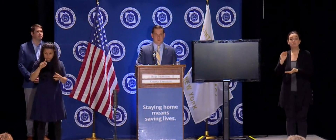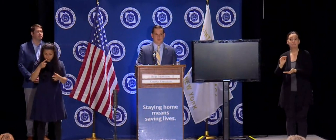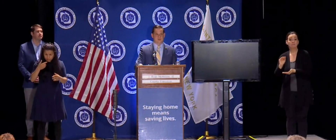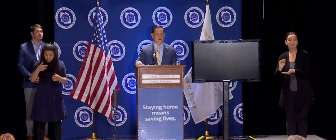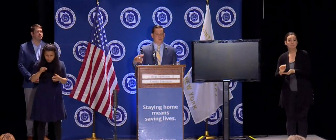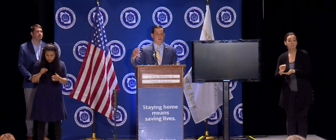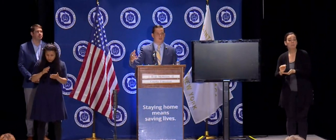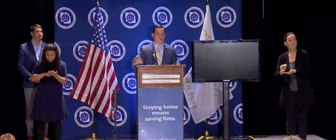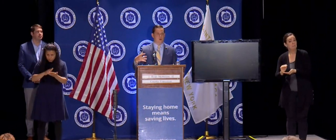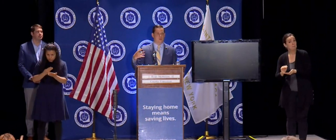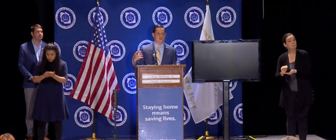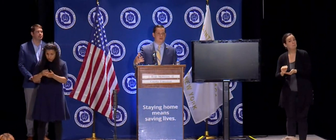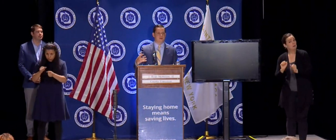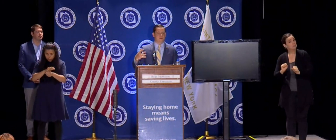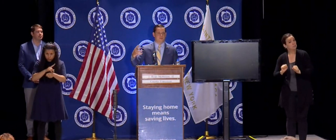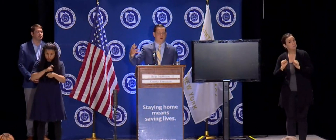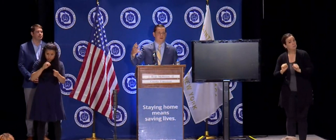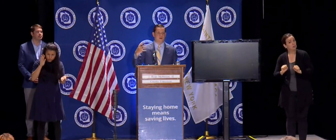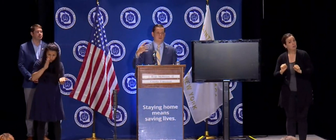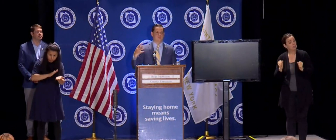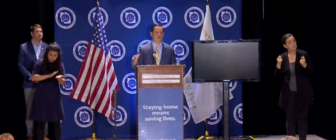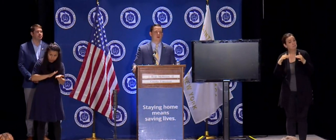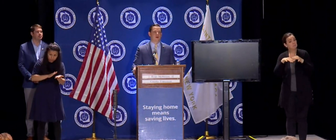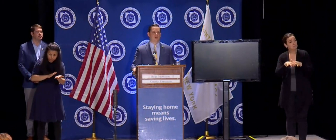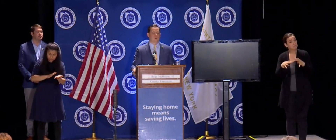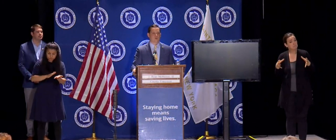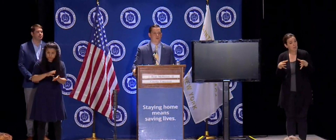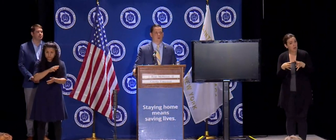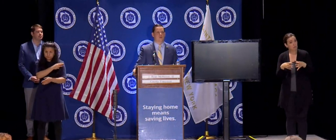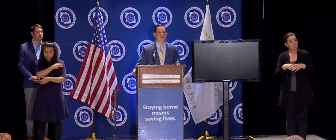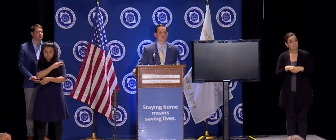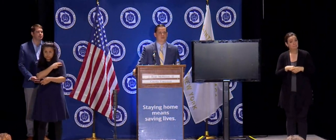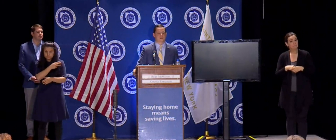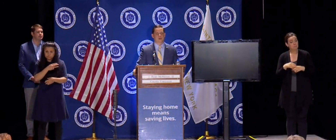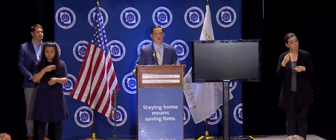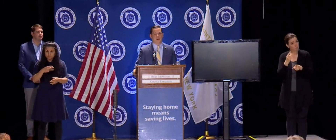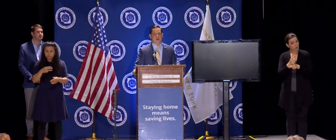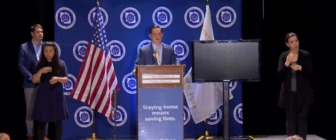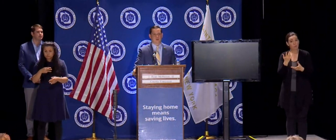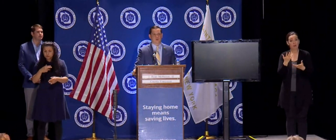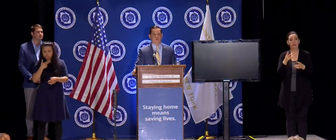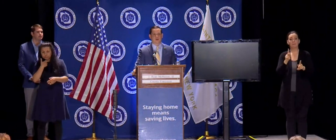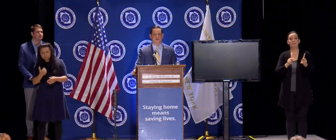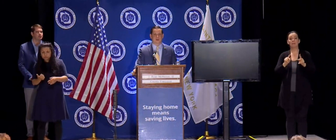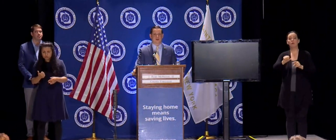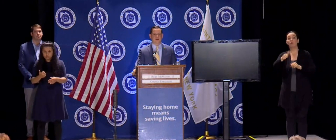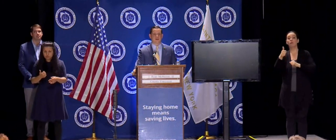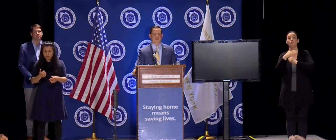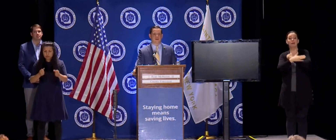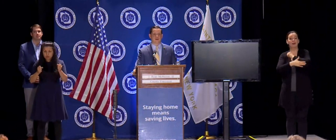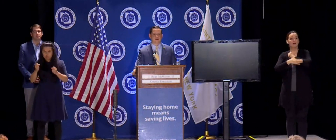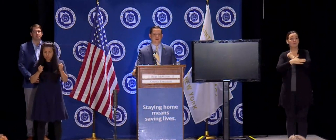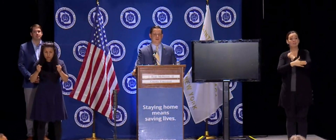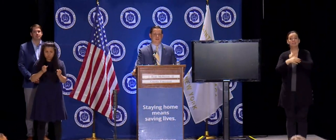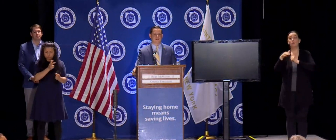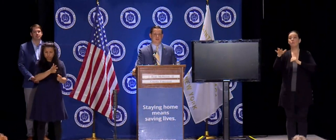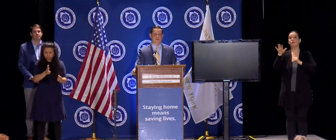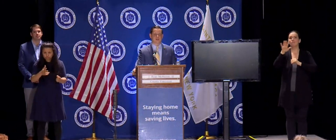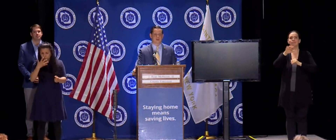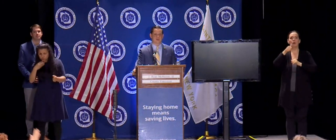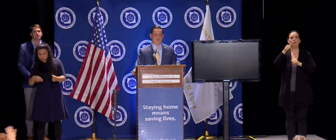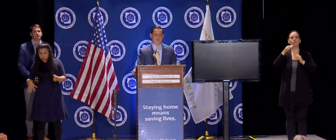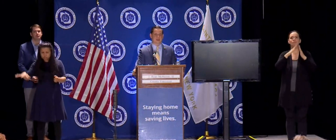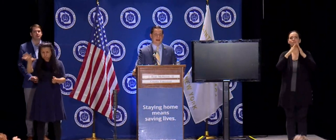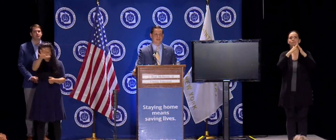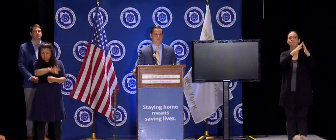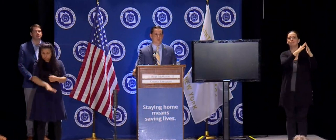because there, to your point, there's more risk. You get people coming in from all over the Northeast. So if this thing's